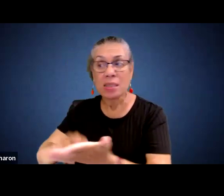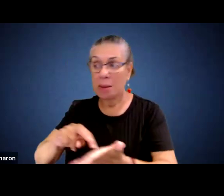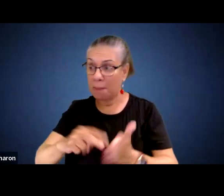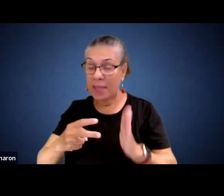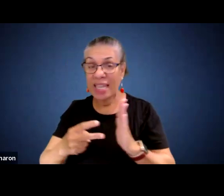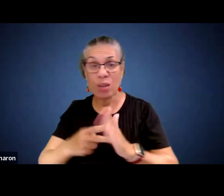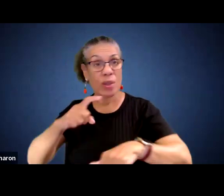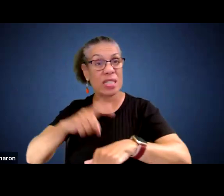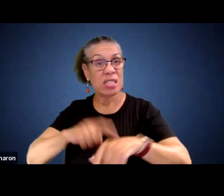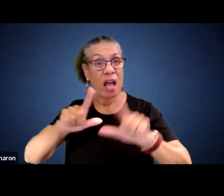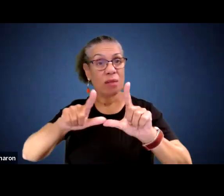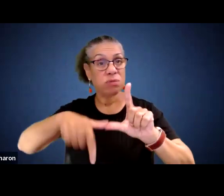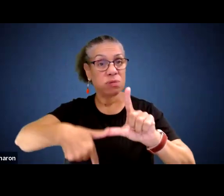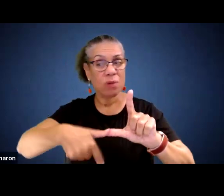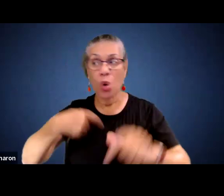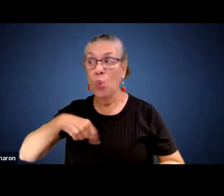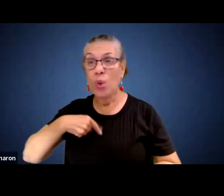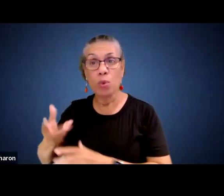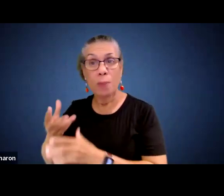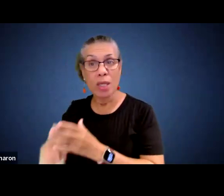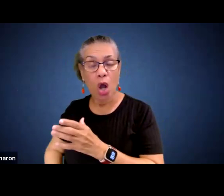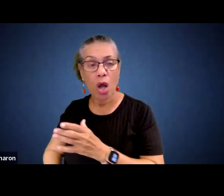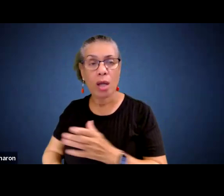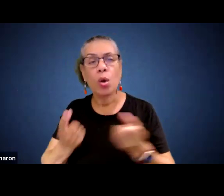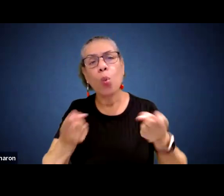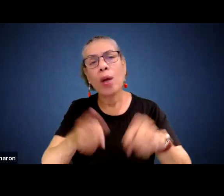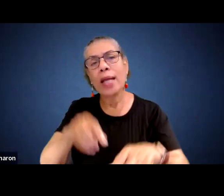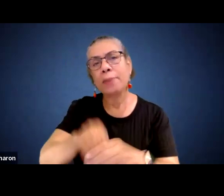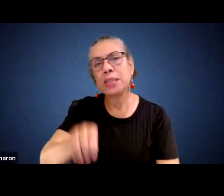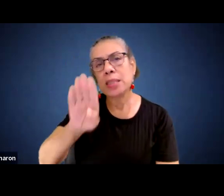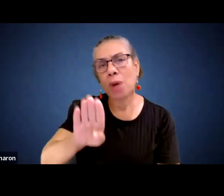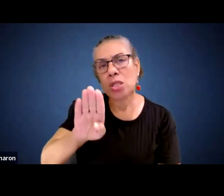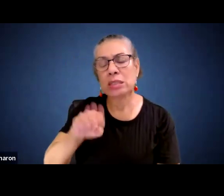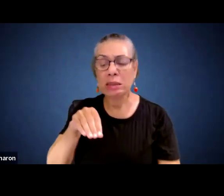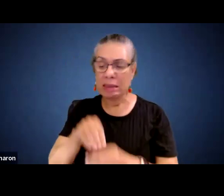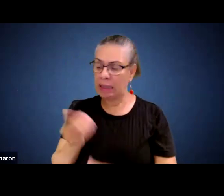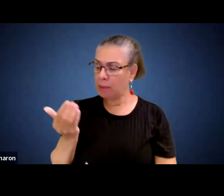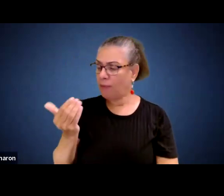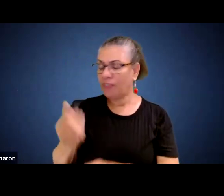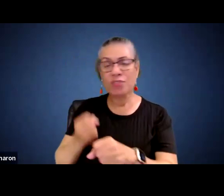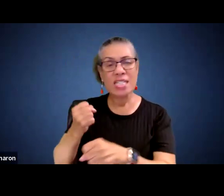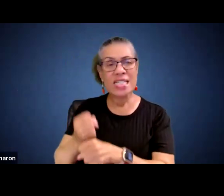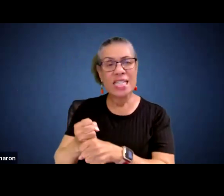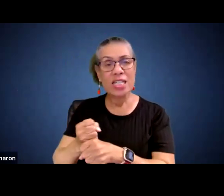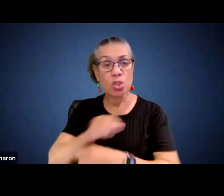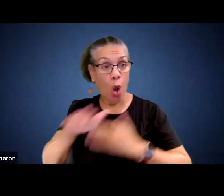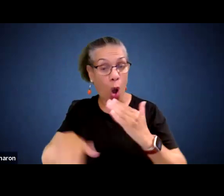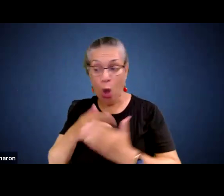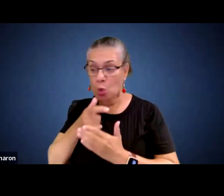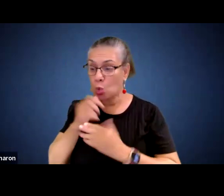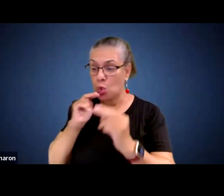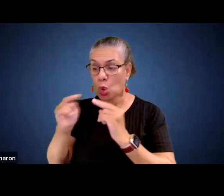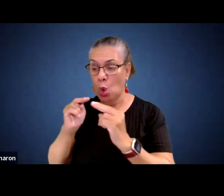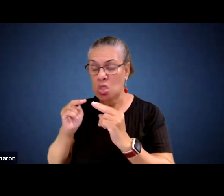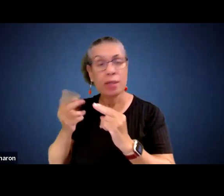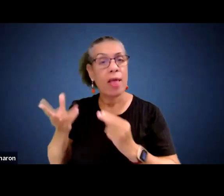is over. And what happens in Boston is that about 10, 15 years in, all the people that negotiated it no longer exist,